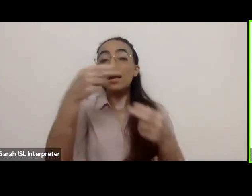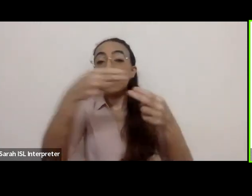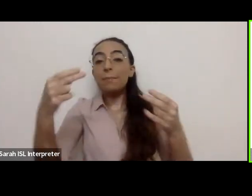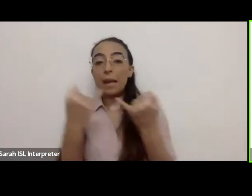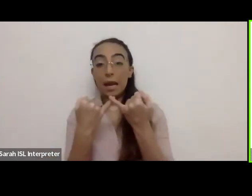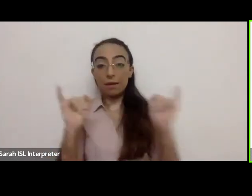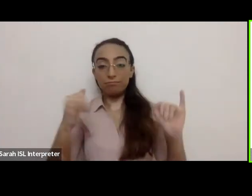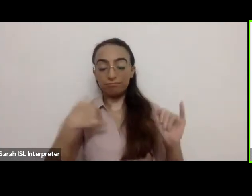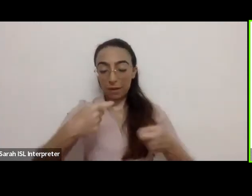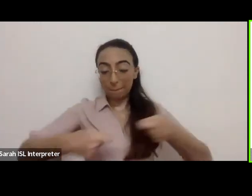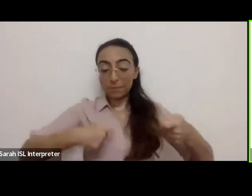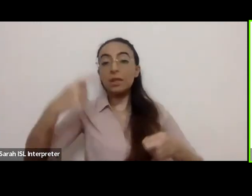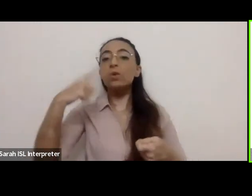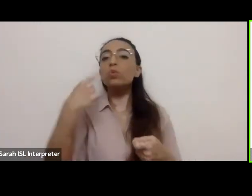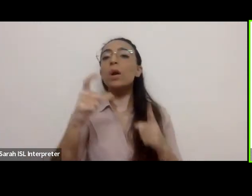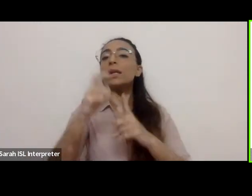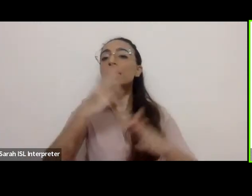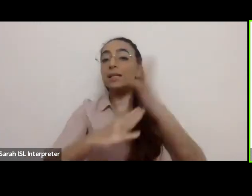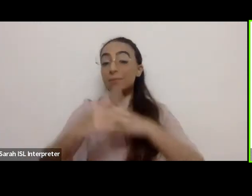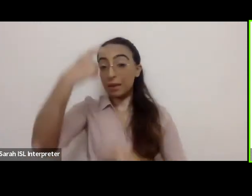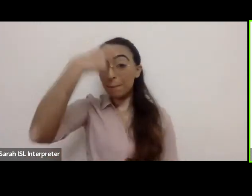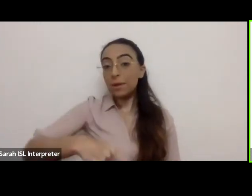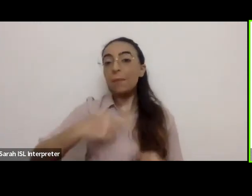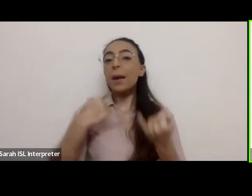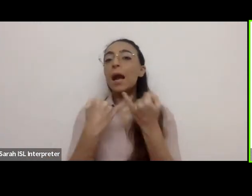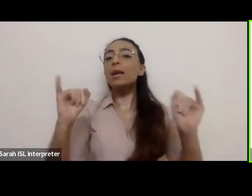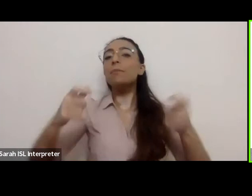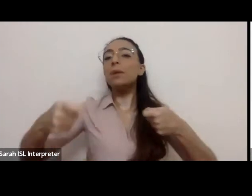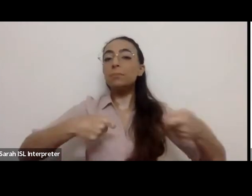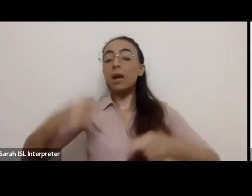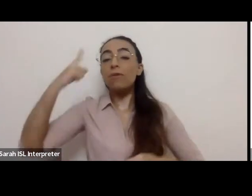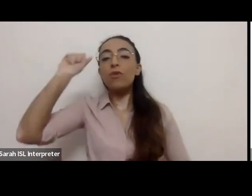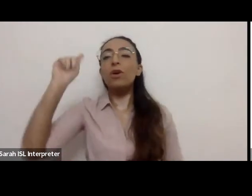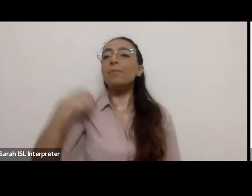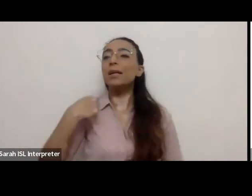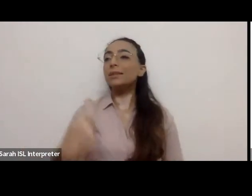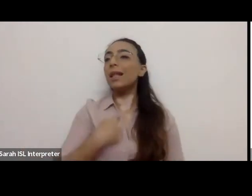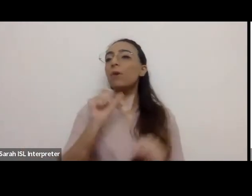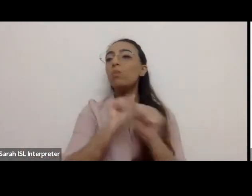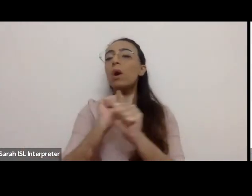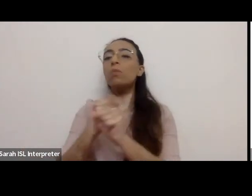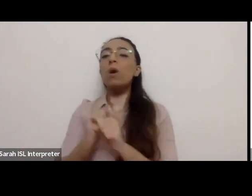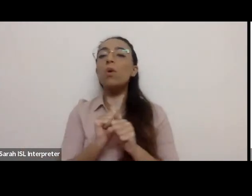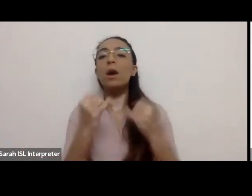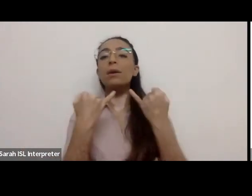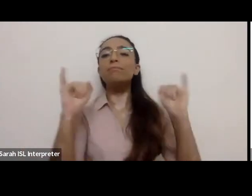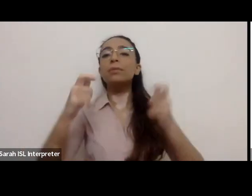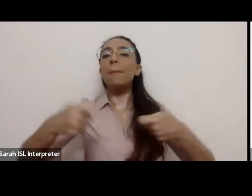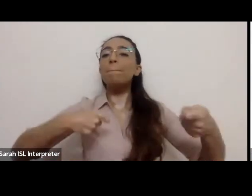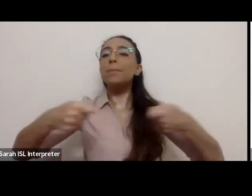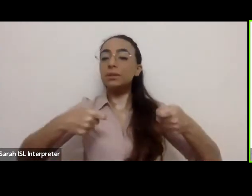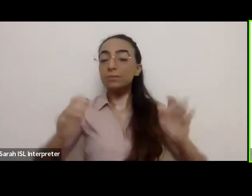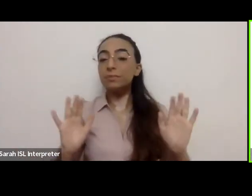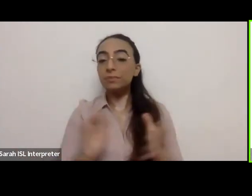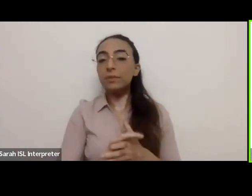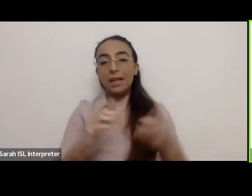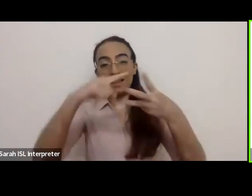disabilities. This is to recognize efforts in self-employment. Apart from the usual 3